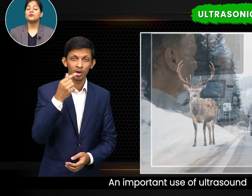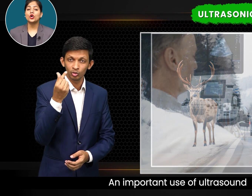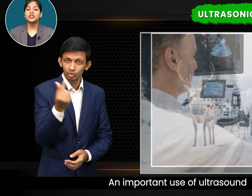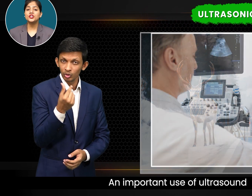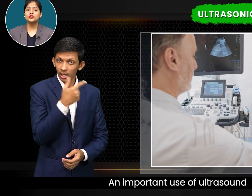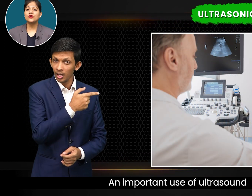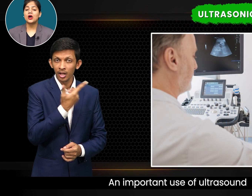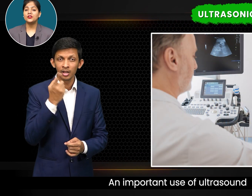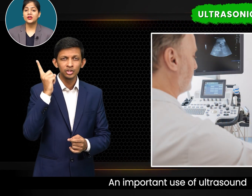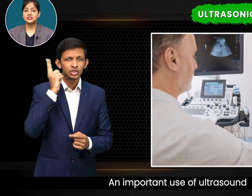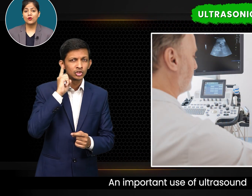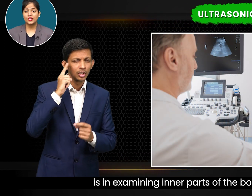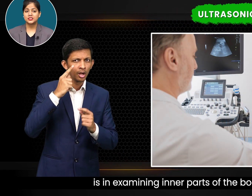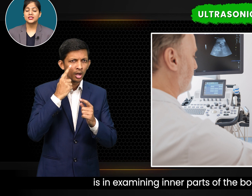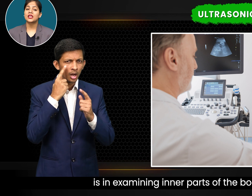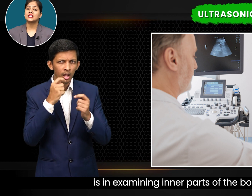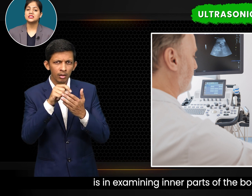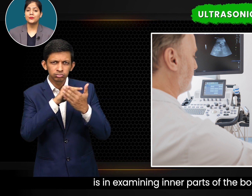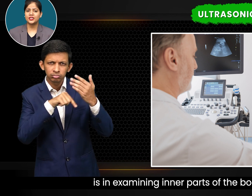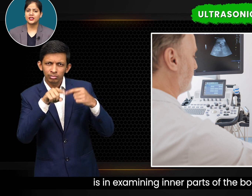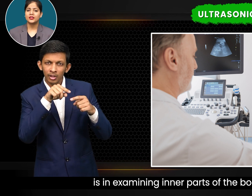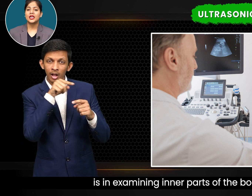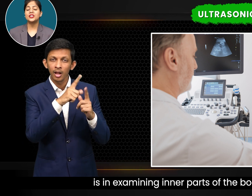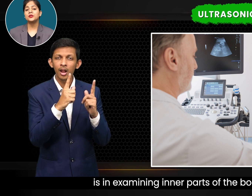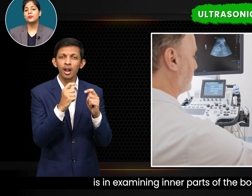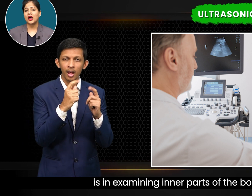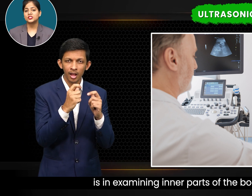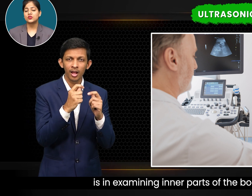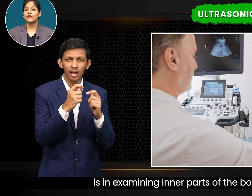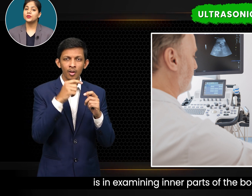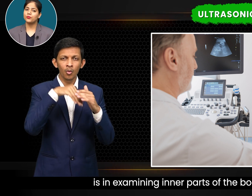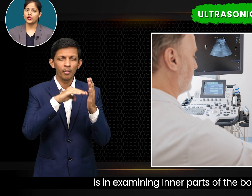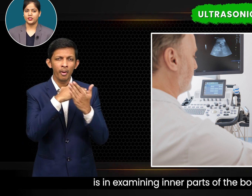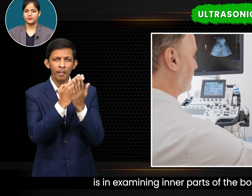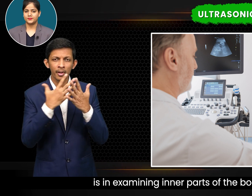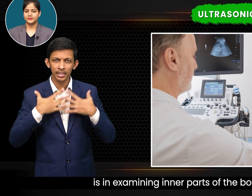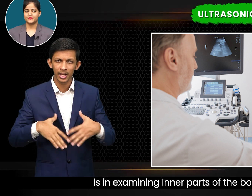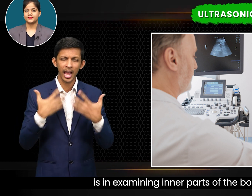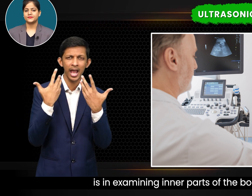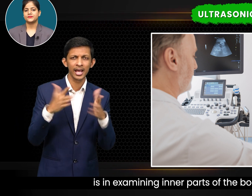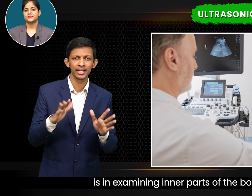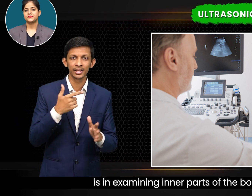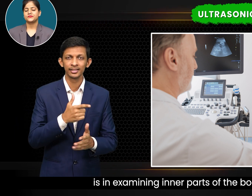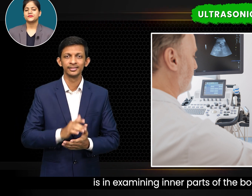An important use of ultrasound is in examining inner parts of the body.